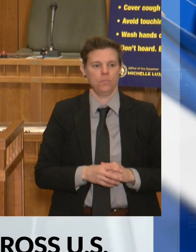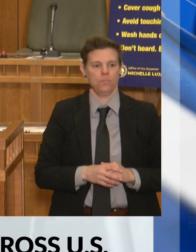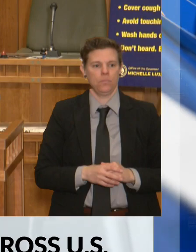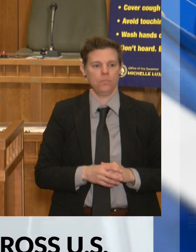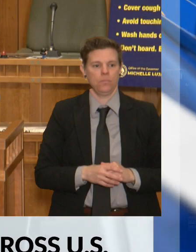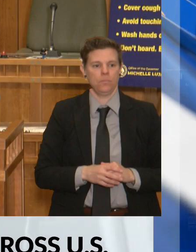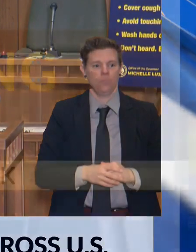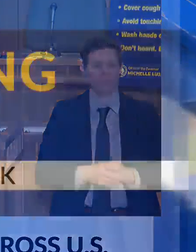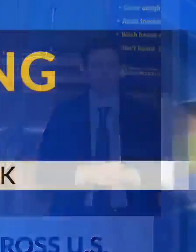$25 an hour.